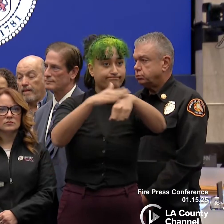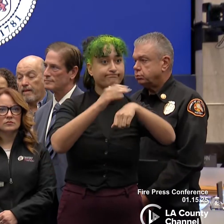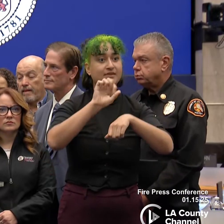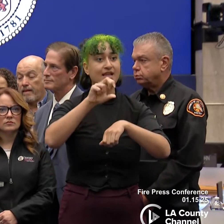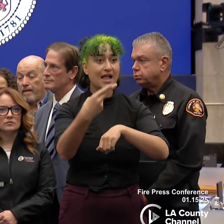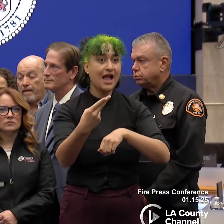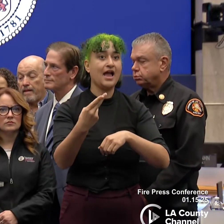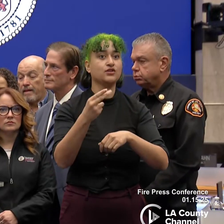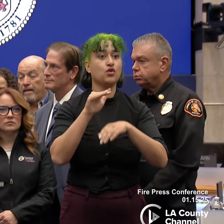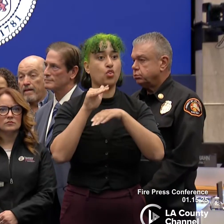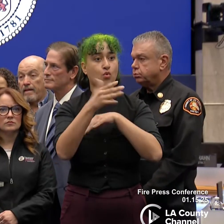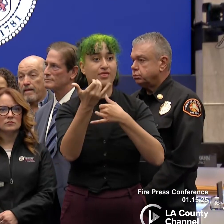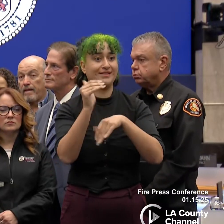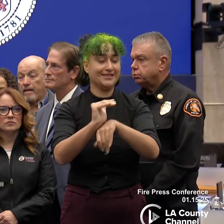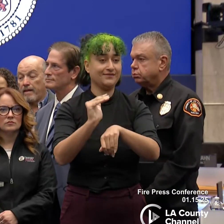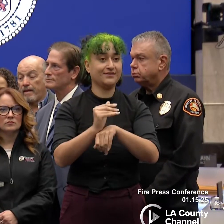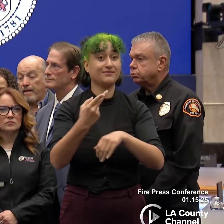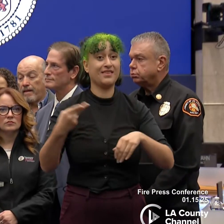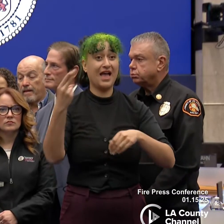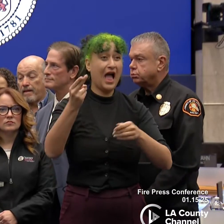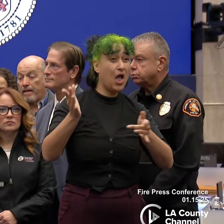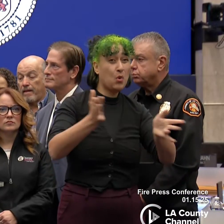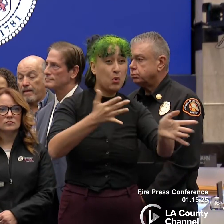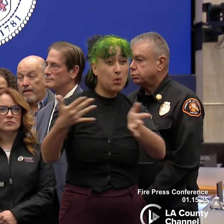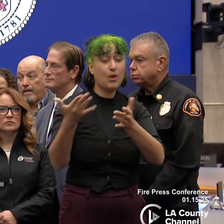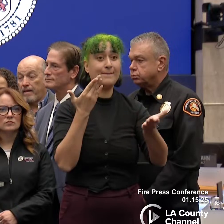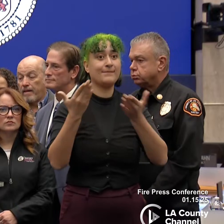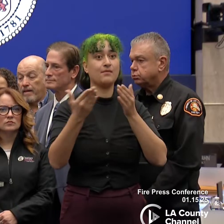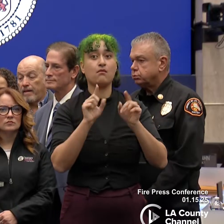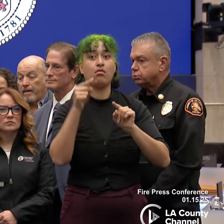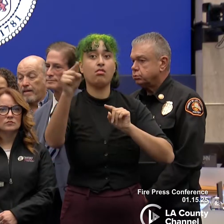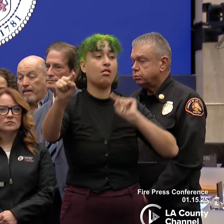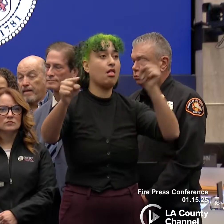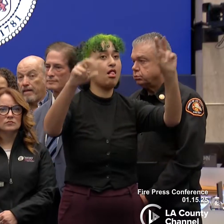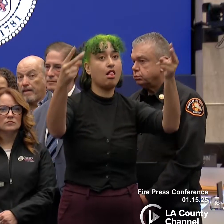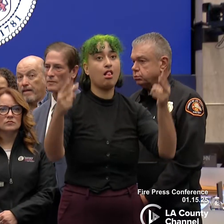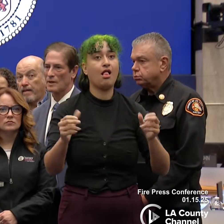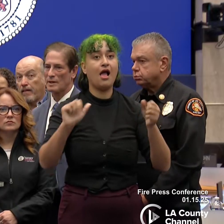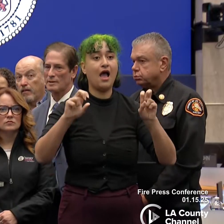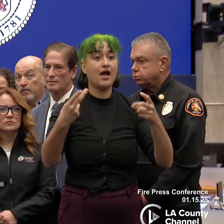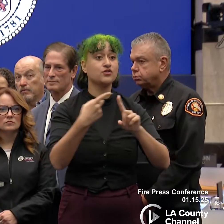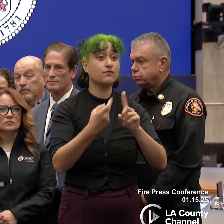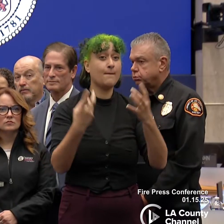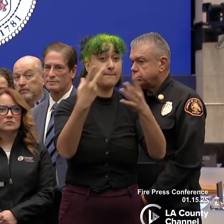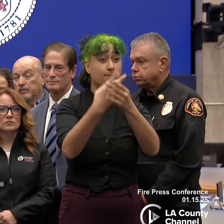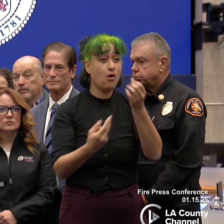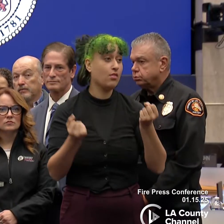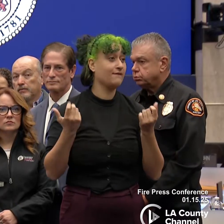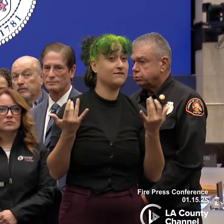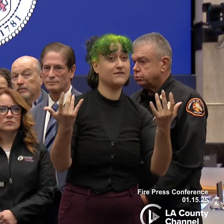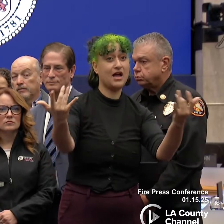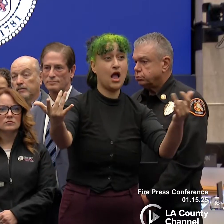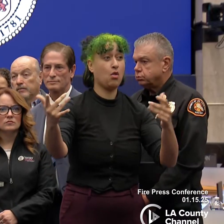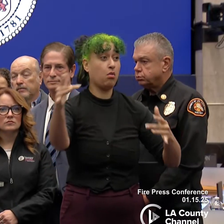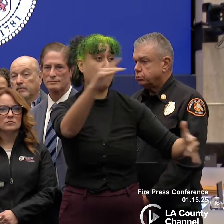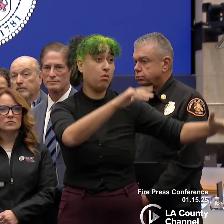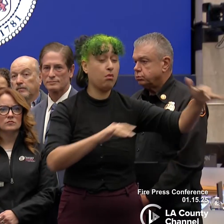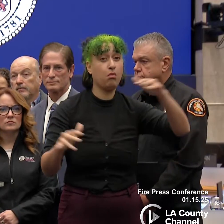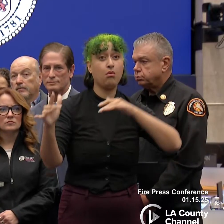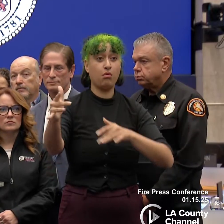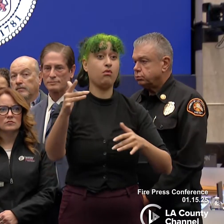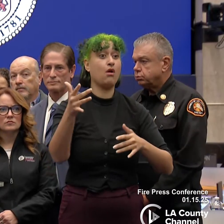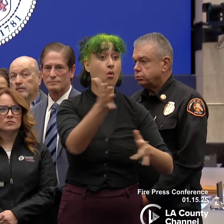evening. The high winds may displace ash from the Palisades and Eaton fire impact zones. Windblown